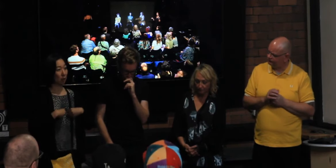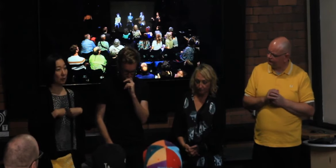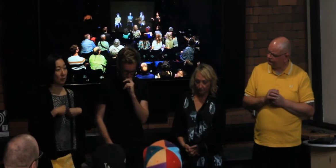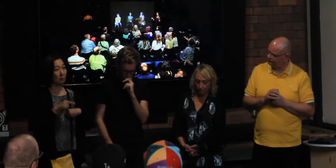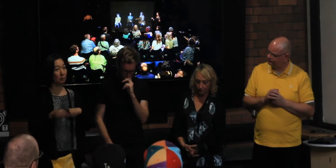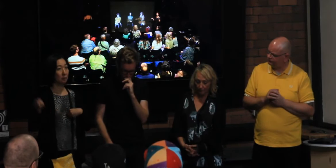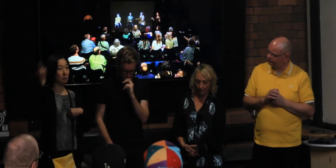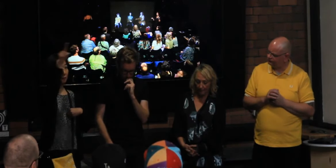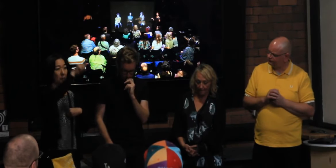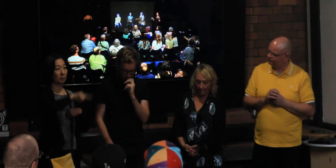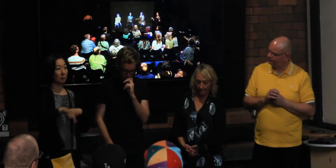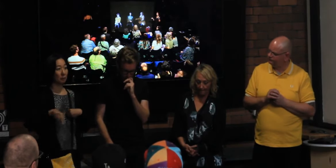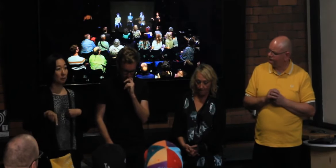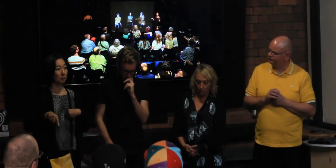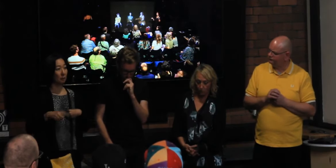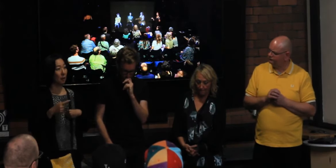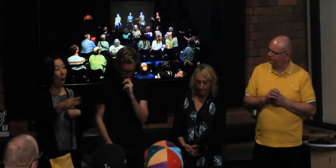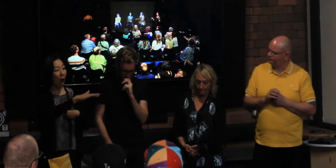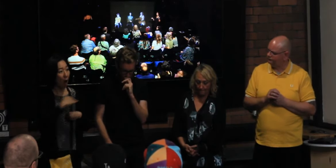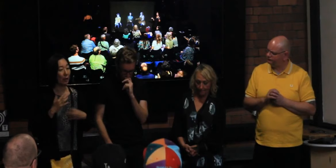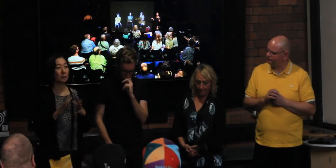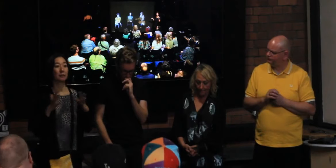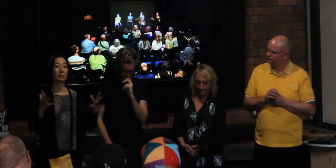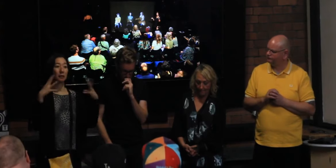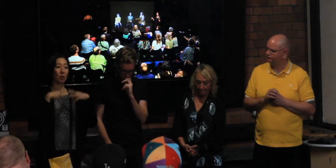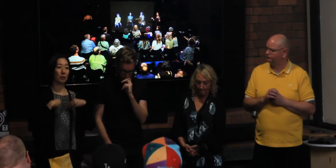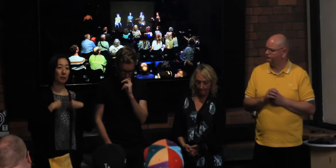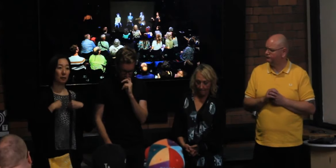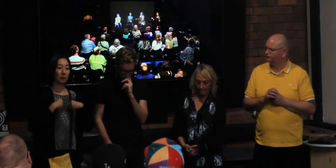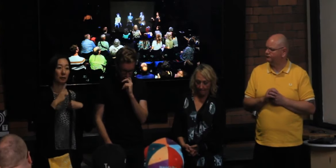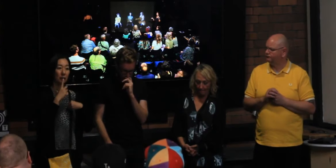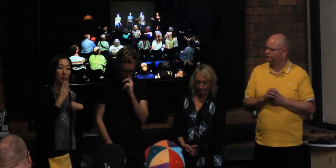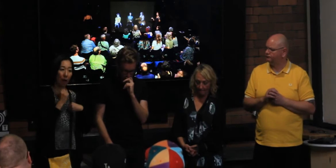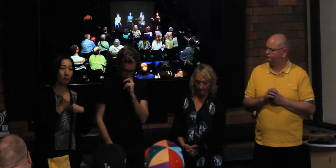in terms of our sensory experience,